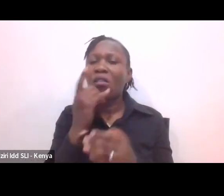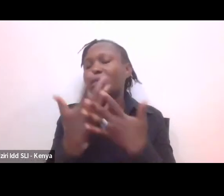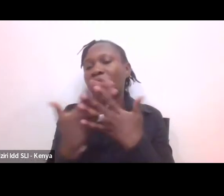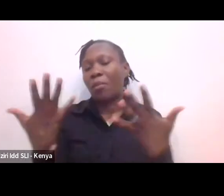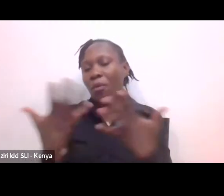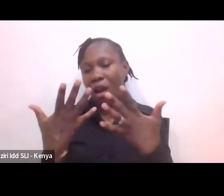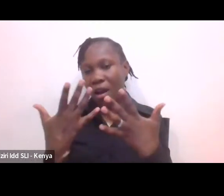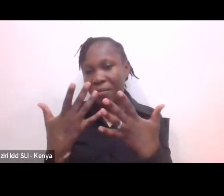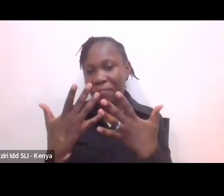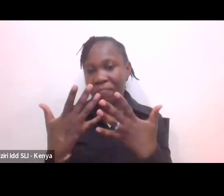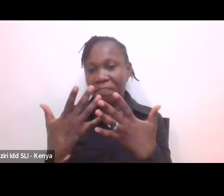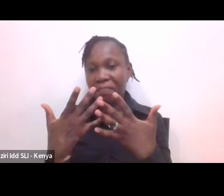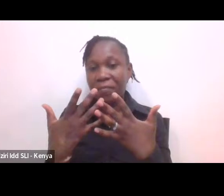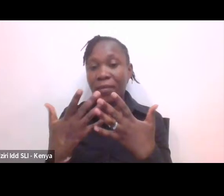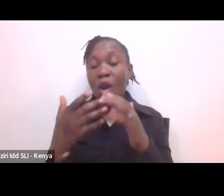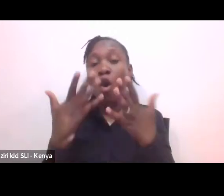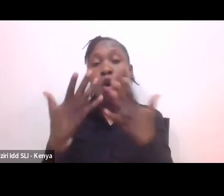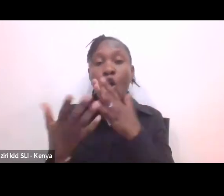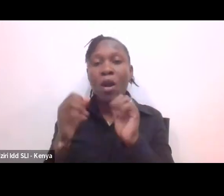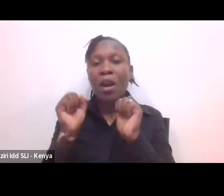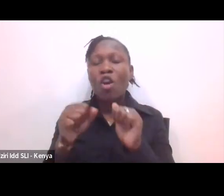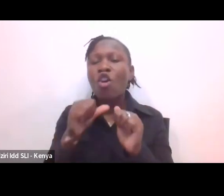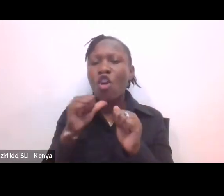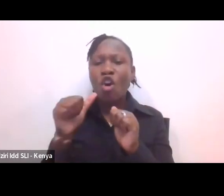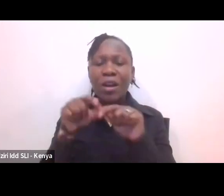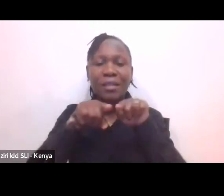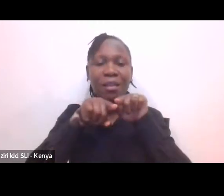mutually incompatible with other documents.